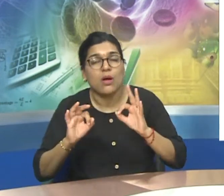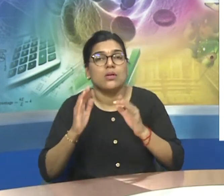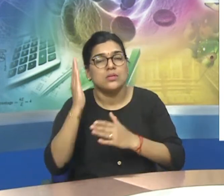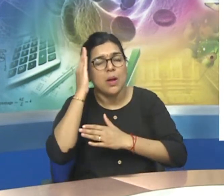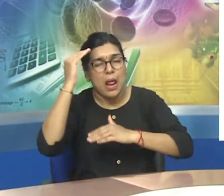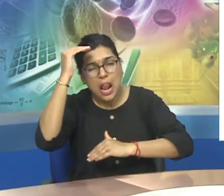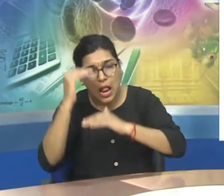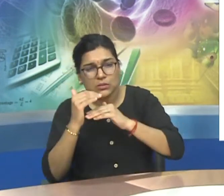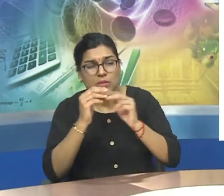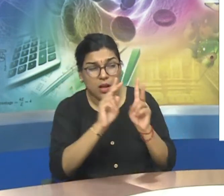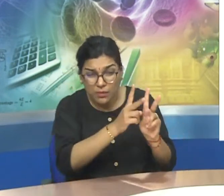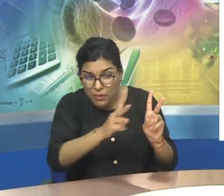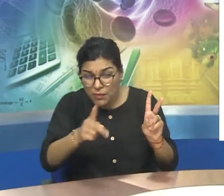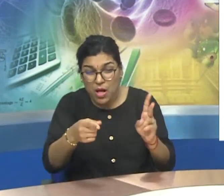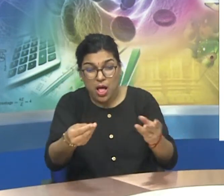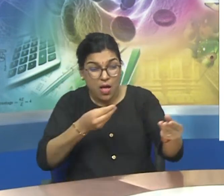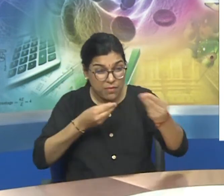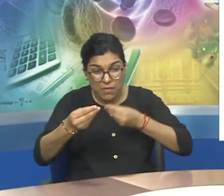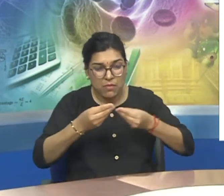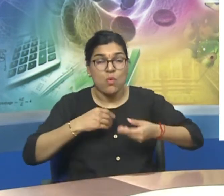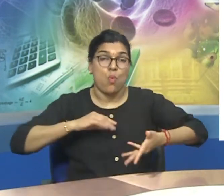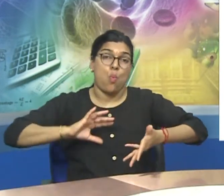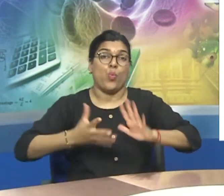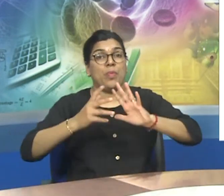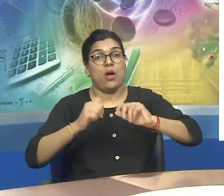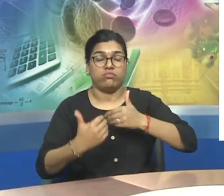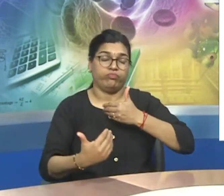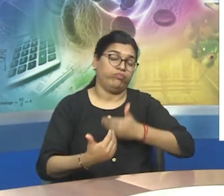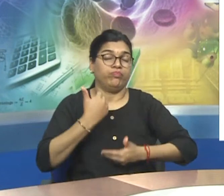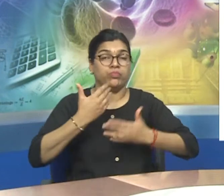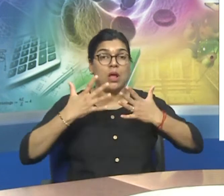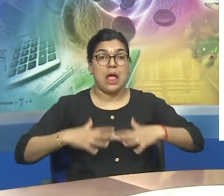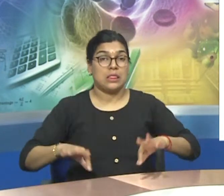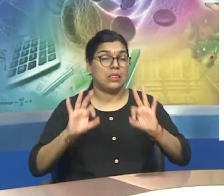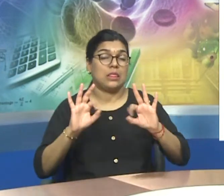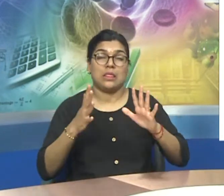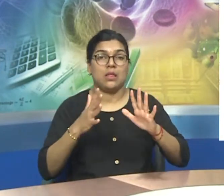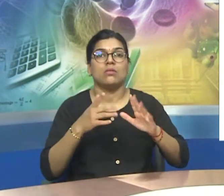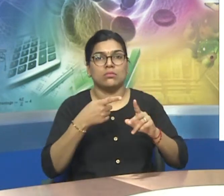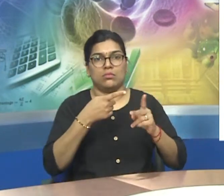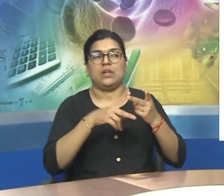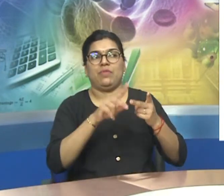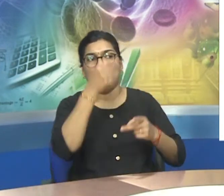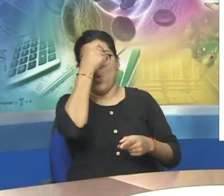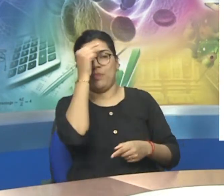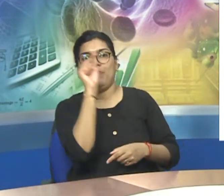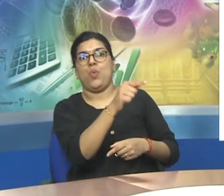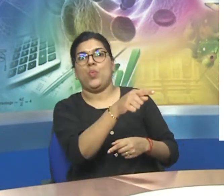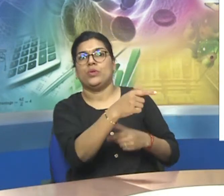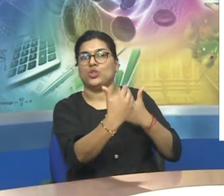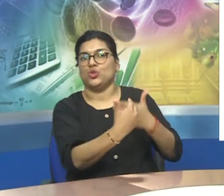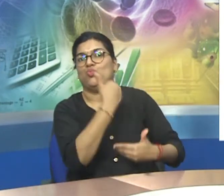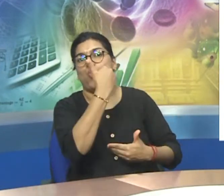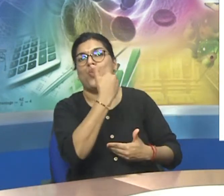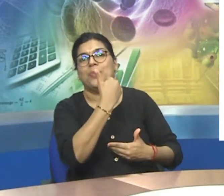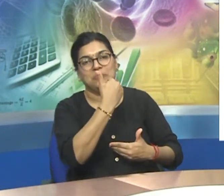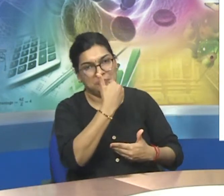Because there is no physical work, there is no proper food, so it spoils their health.